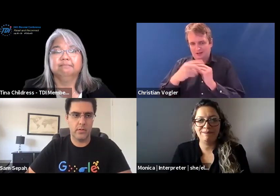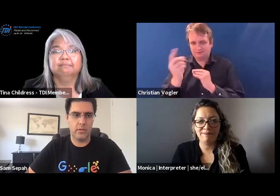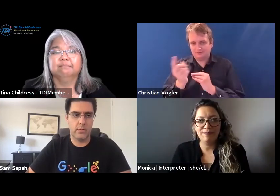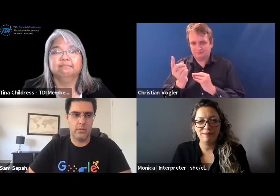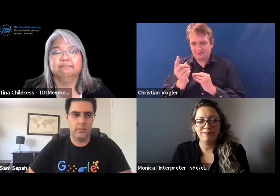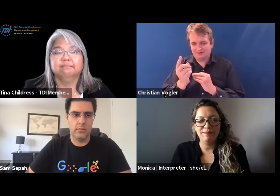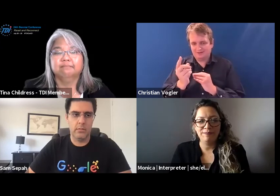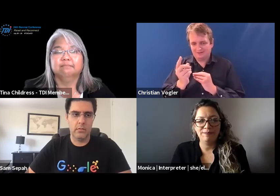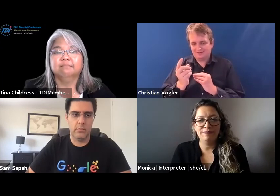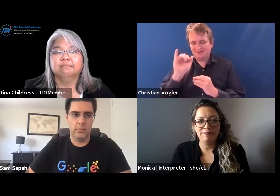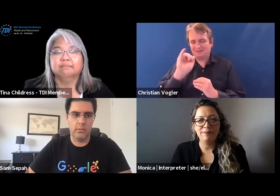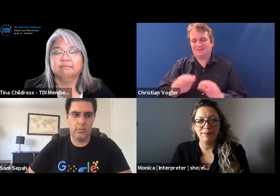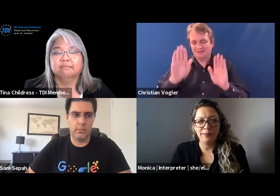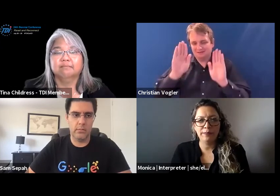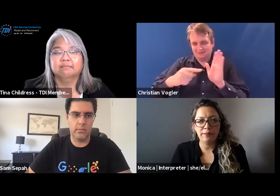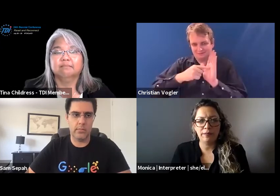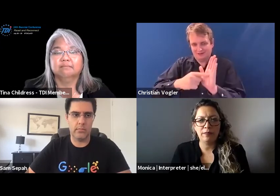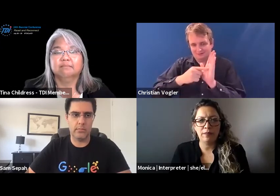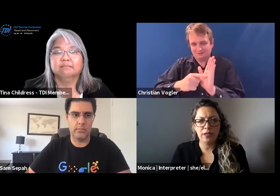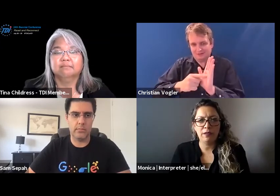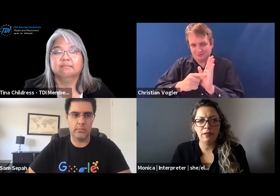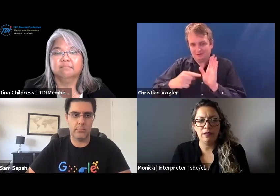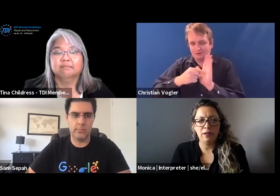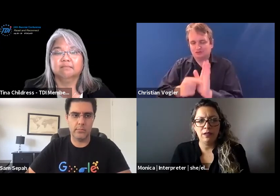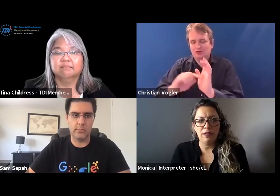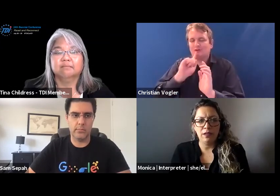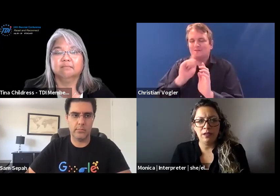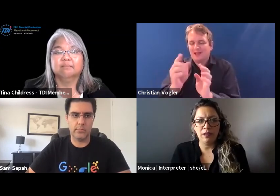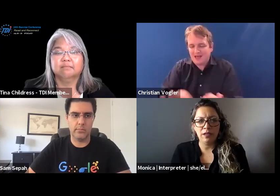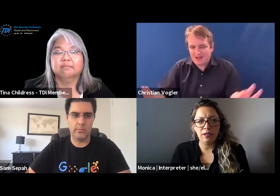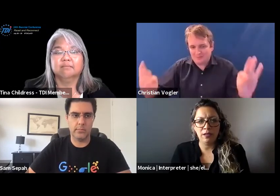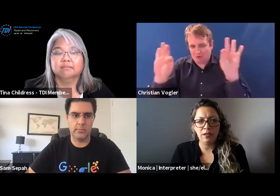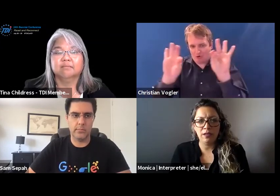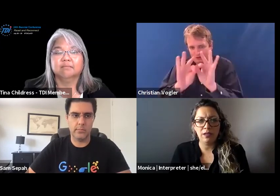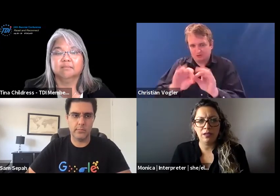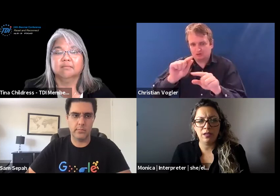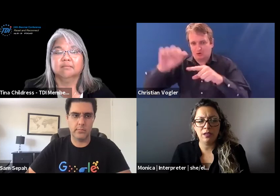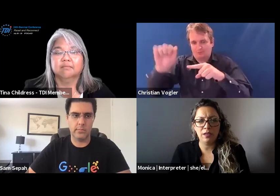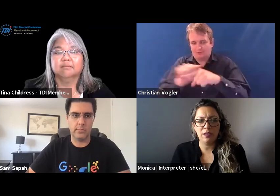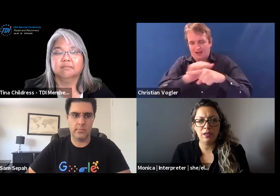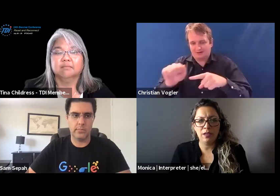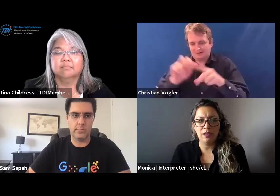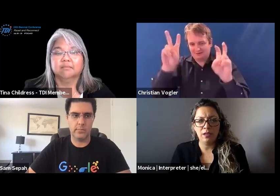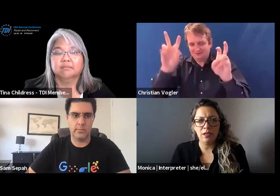Christian here. I just wanted to add something, and that's a great example. It's extremely valuable